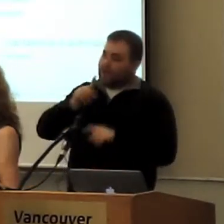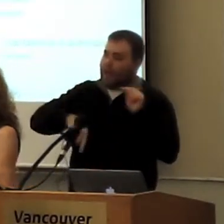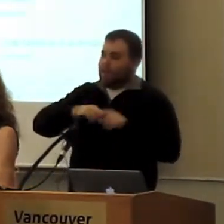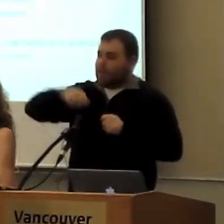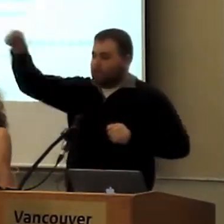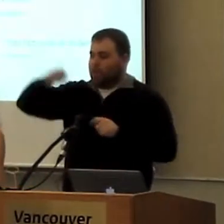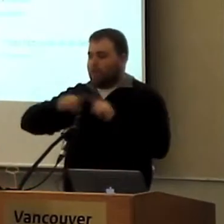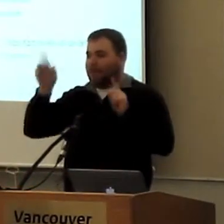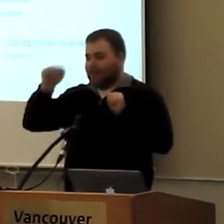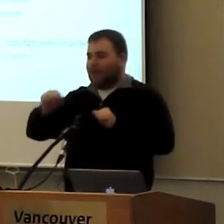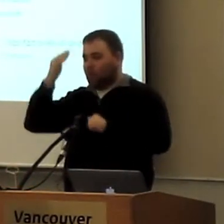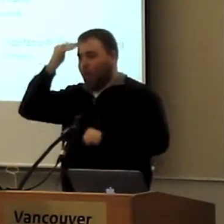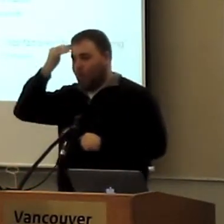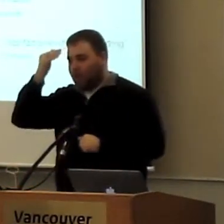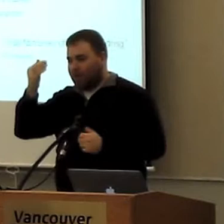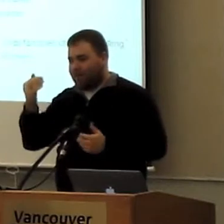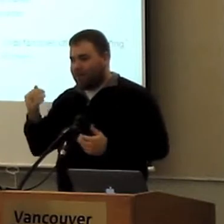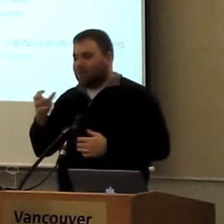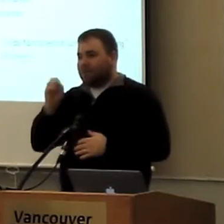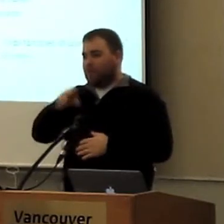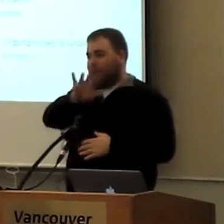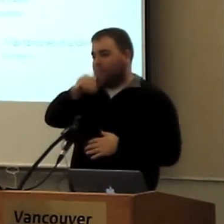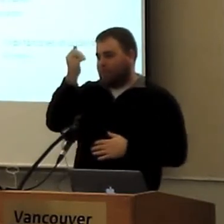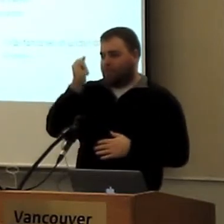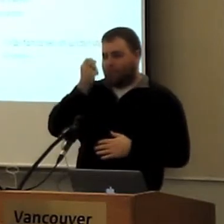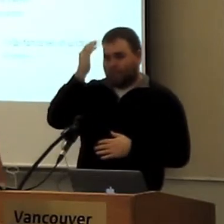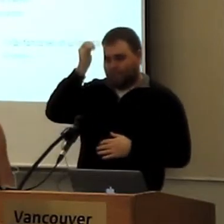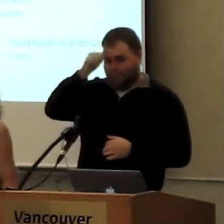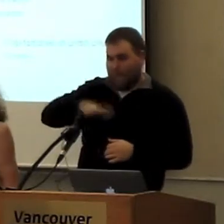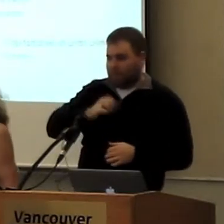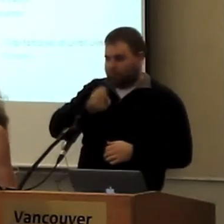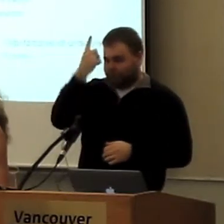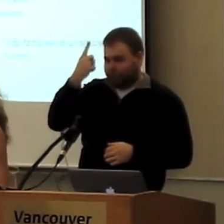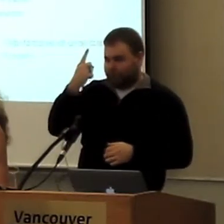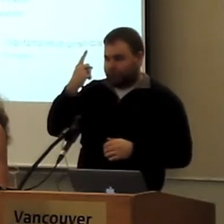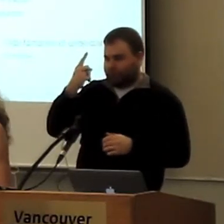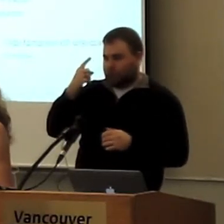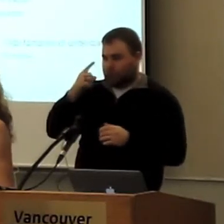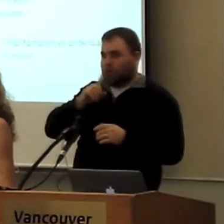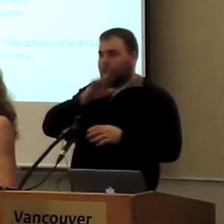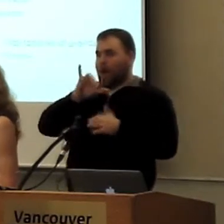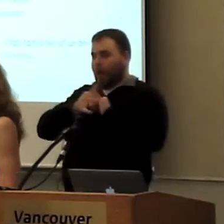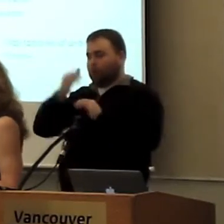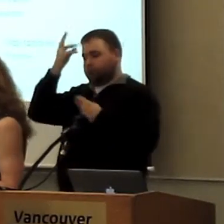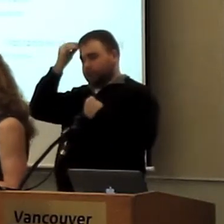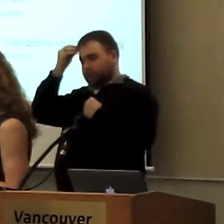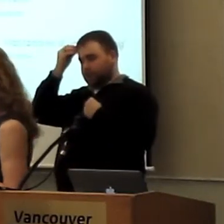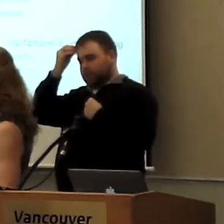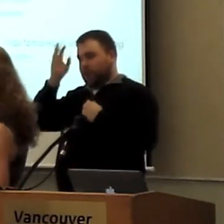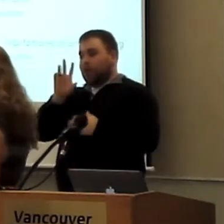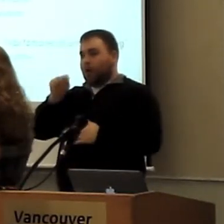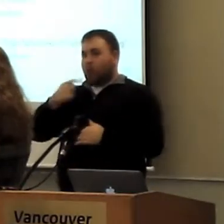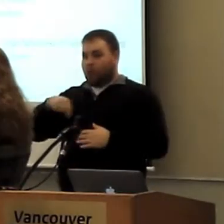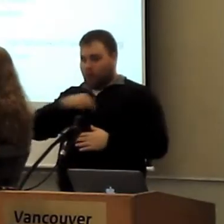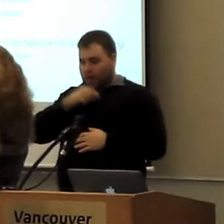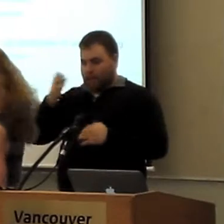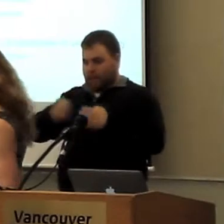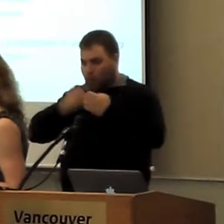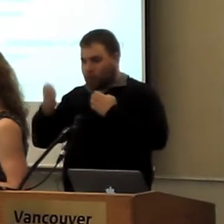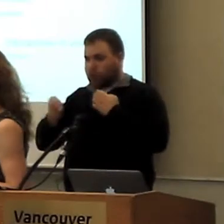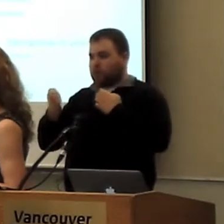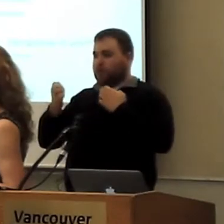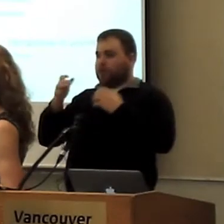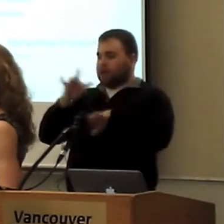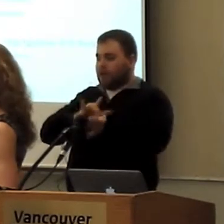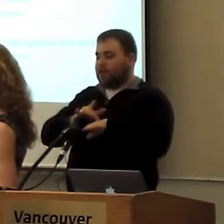sight, hearing, taste, touch, smell, but there's also the sense of pleasure, enjoyment, and all those that come along with emotional response. Because